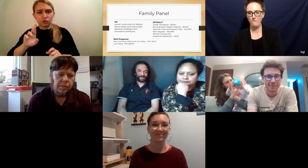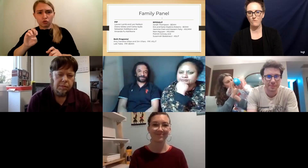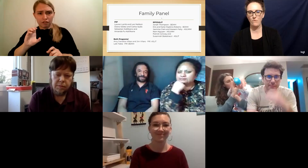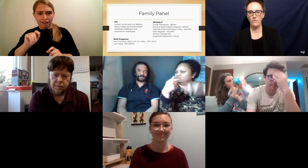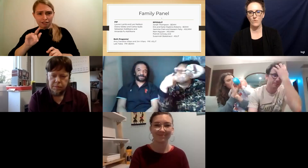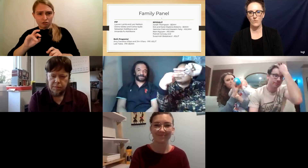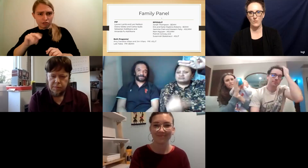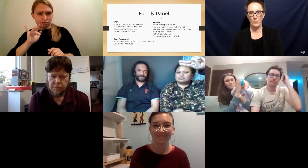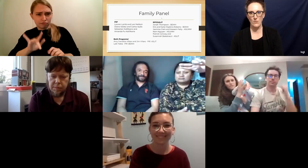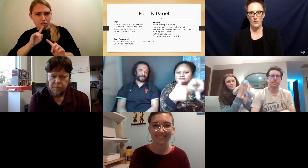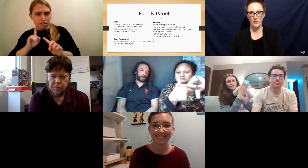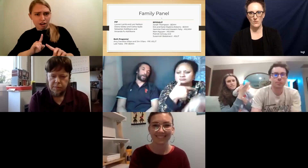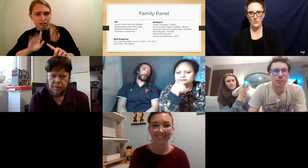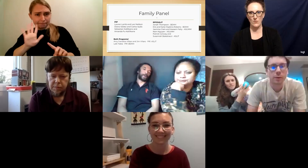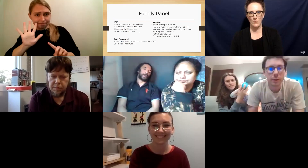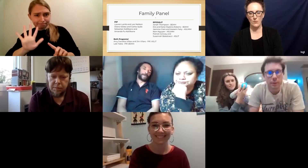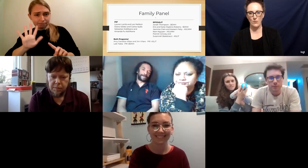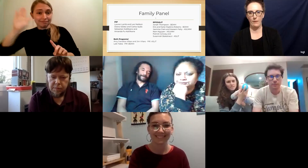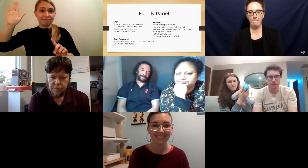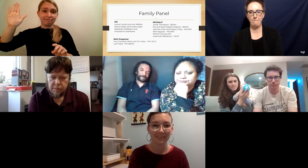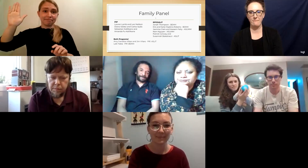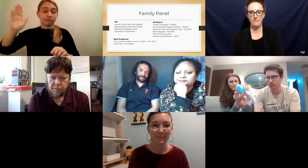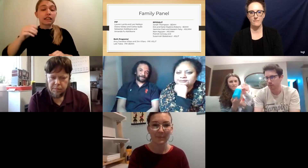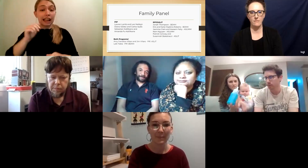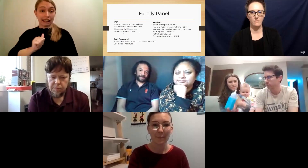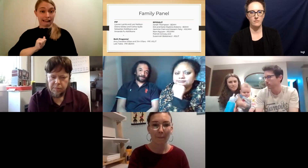go. Annie's our moderator.